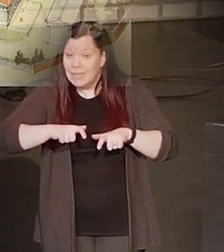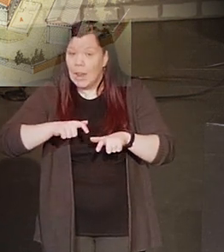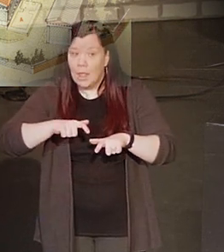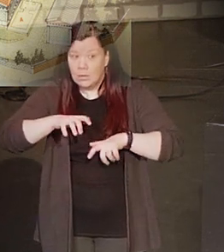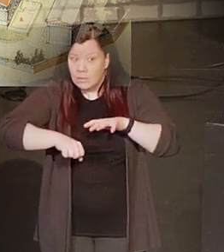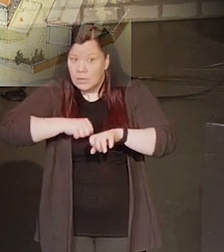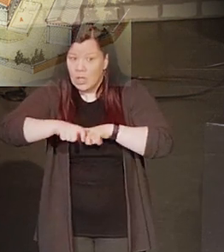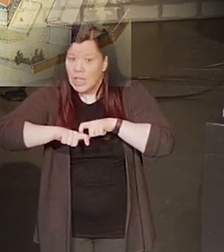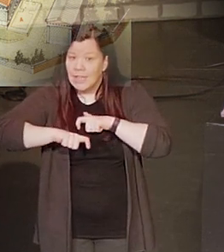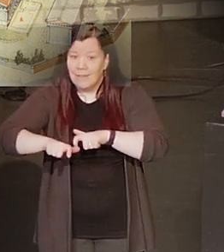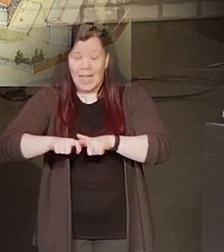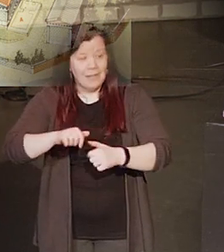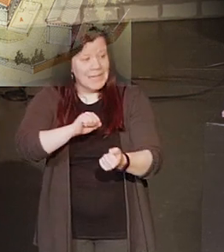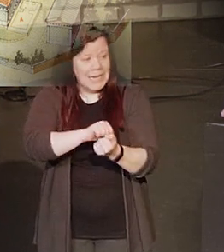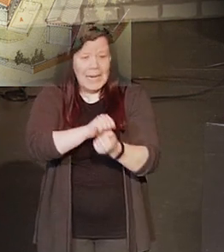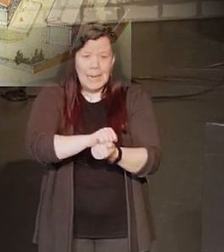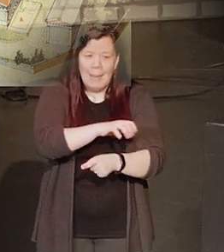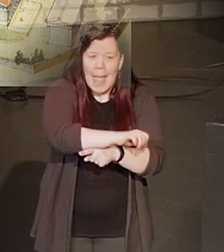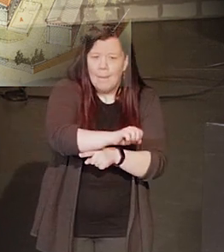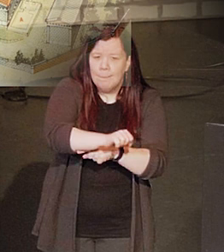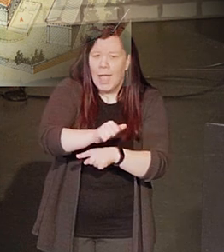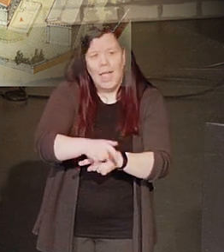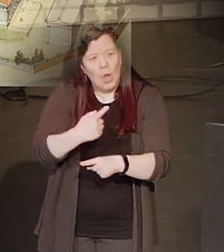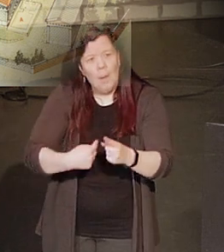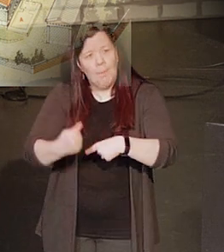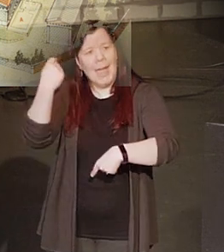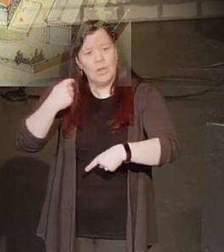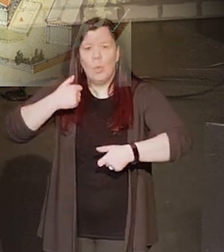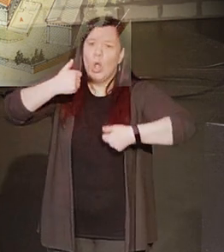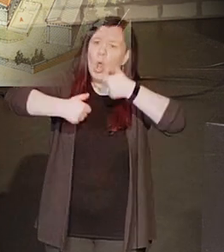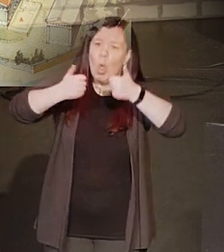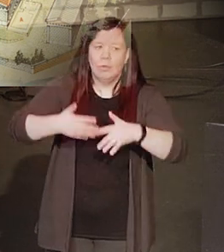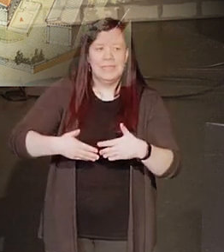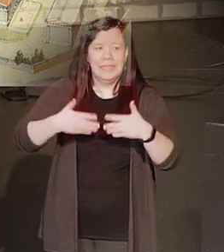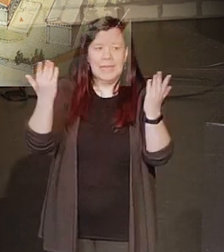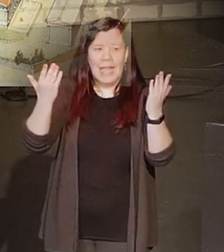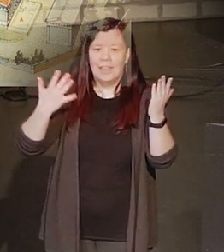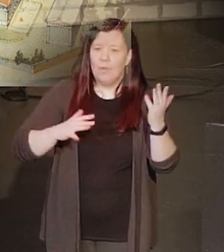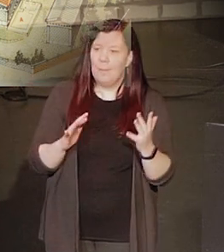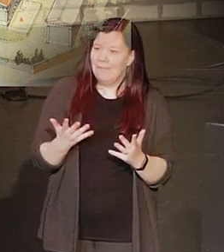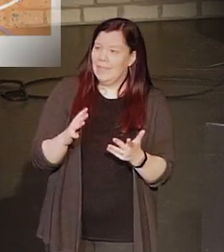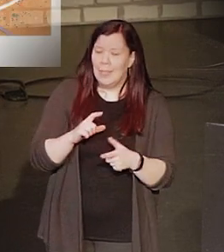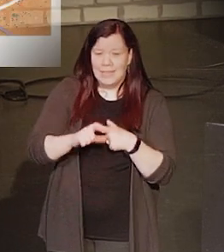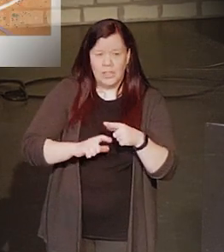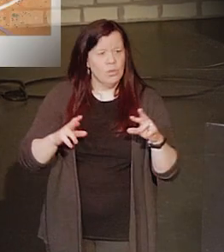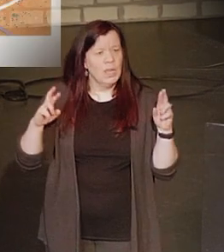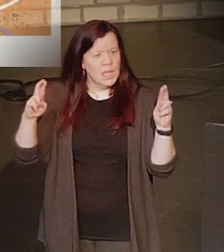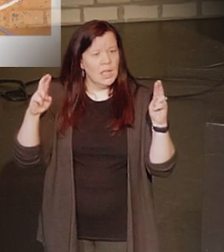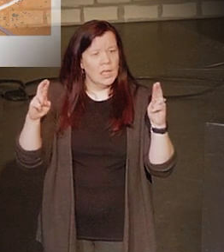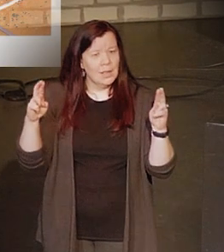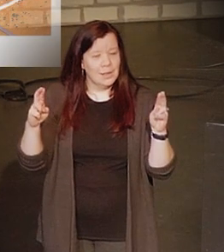its empire, and getting back to the glory days of the mid-5th century.